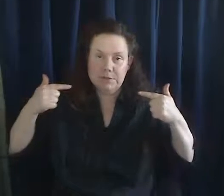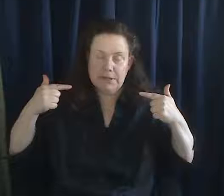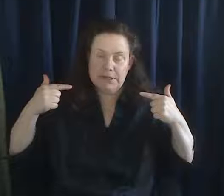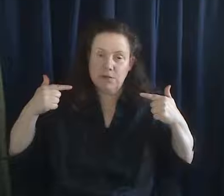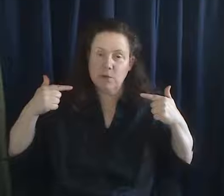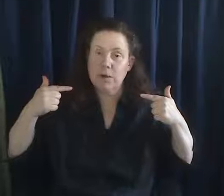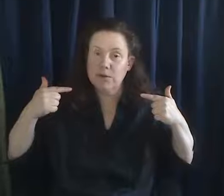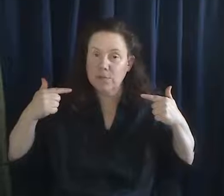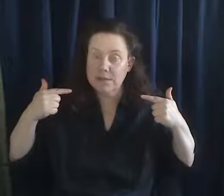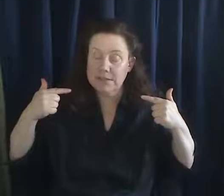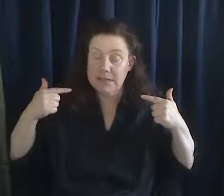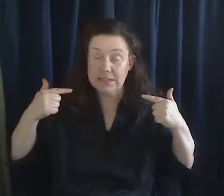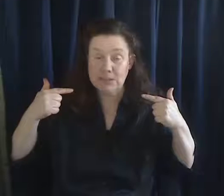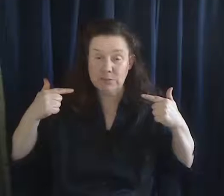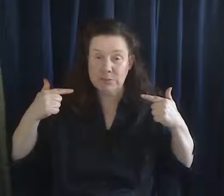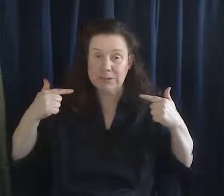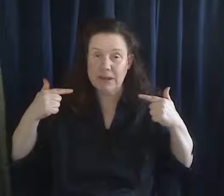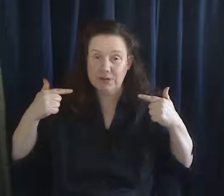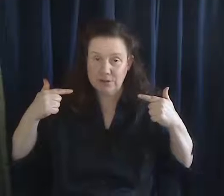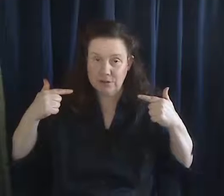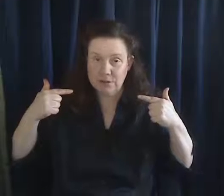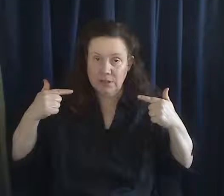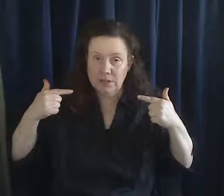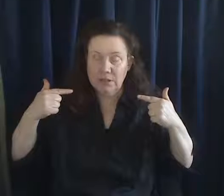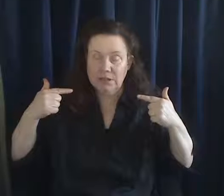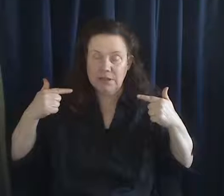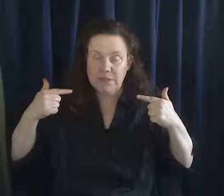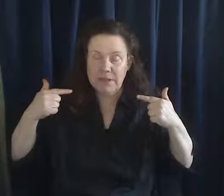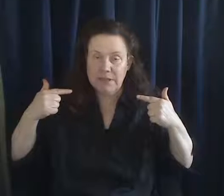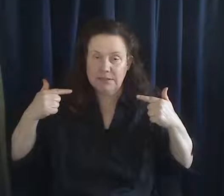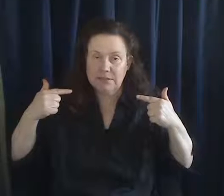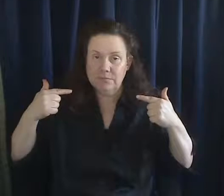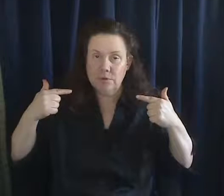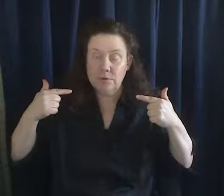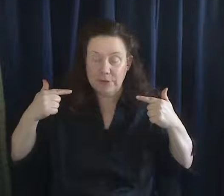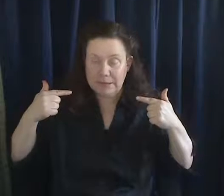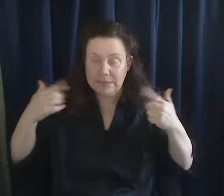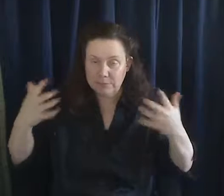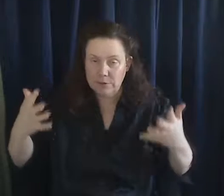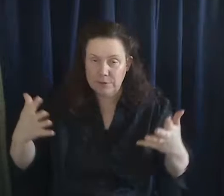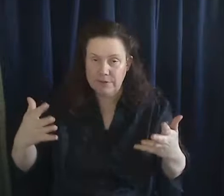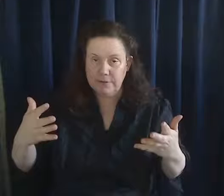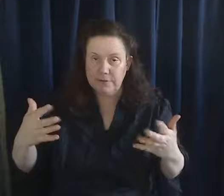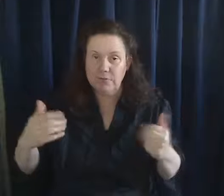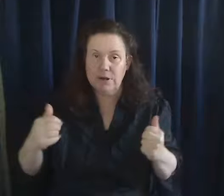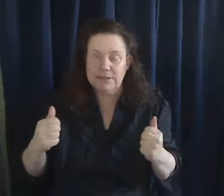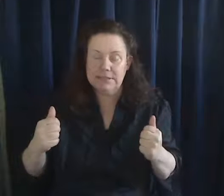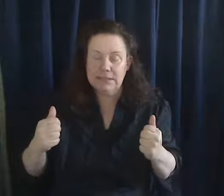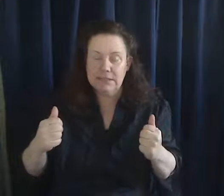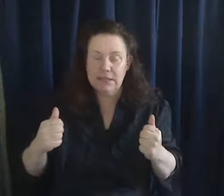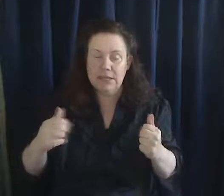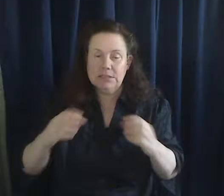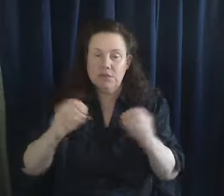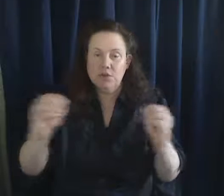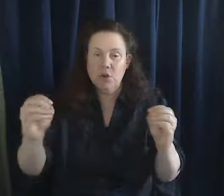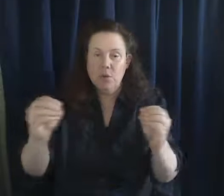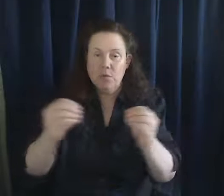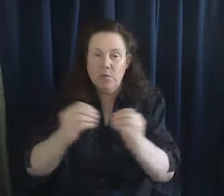because in a choir you want the signs to be larger to make it more pretty, more beautiful, more artistic. So no